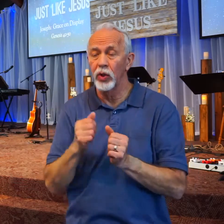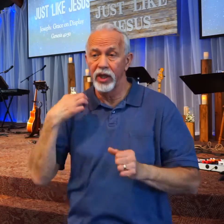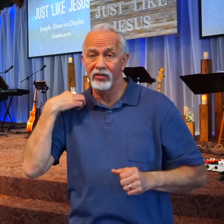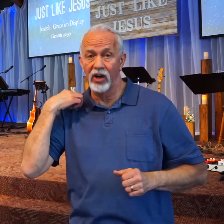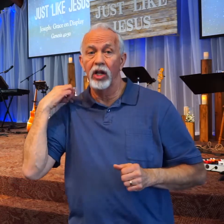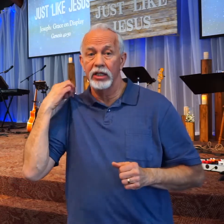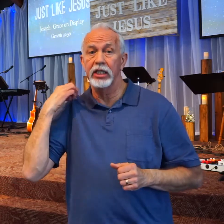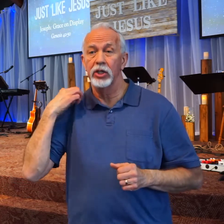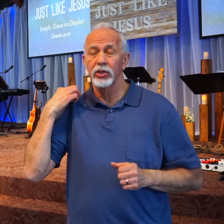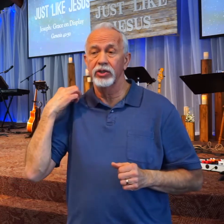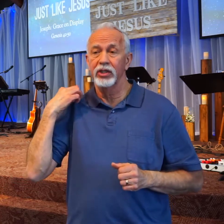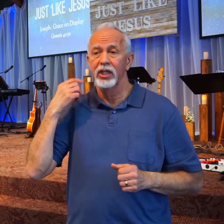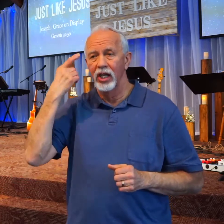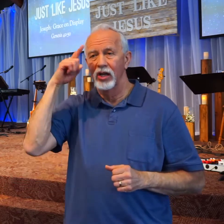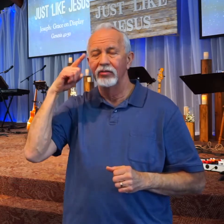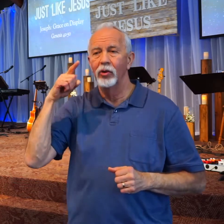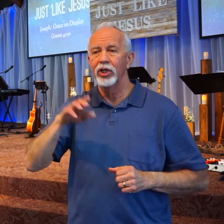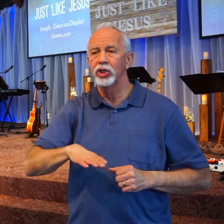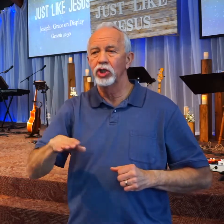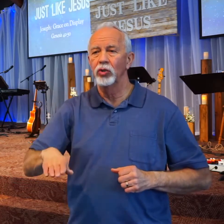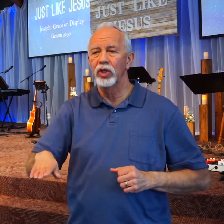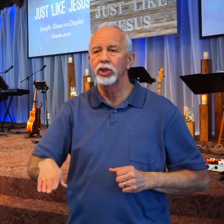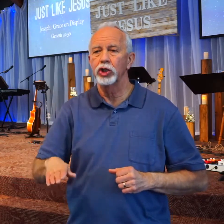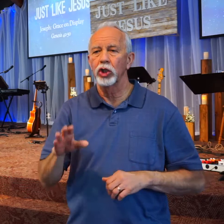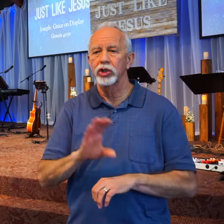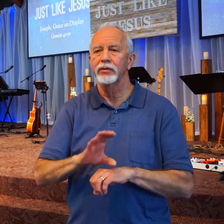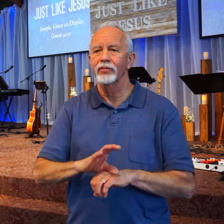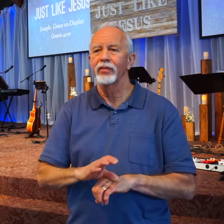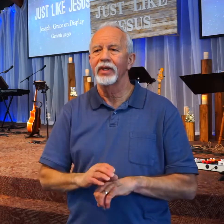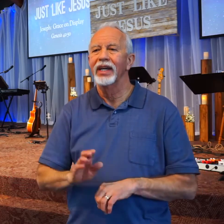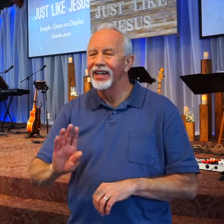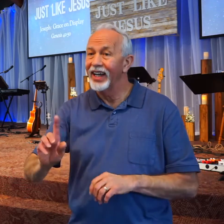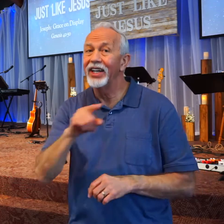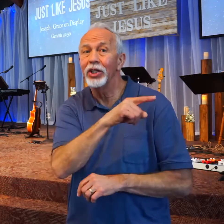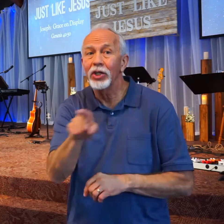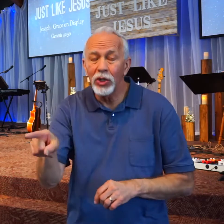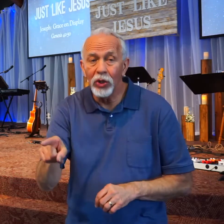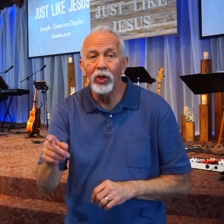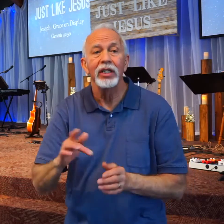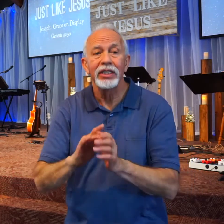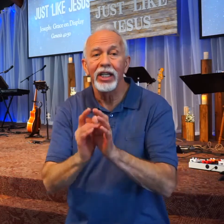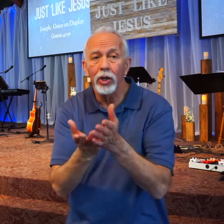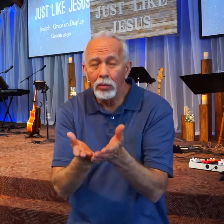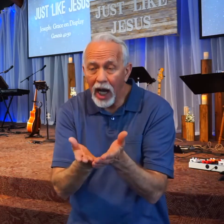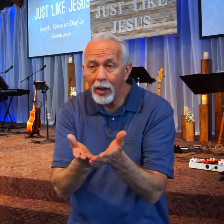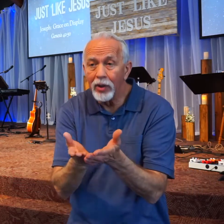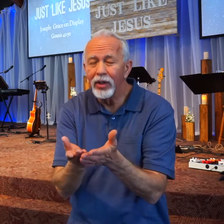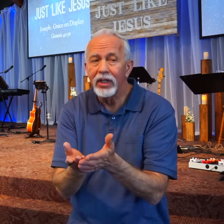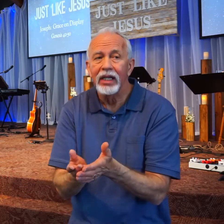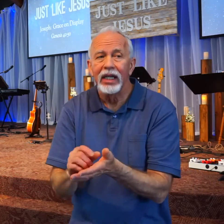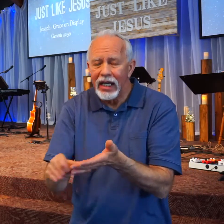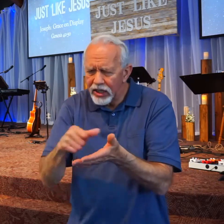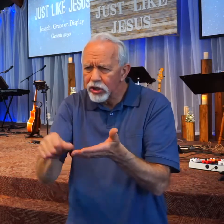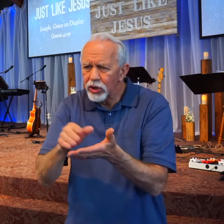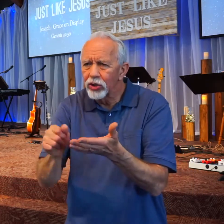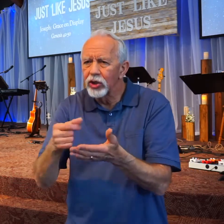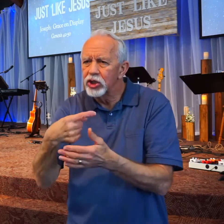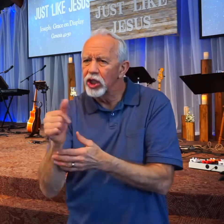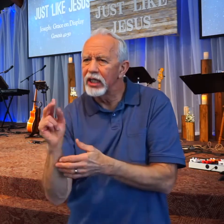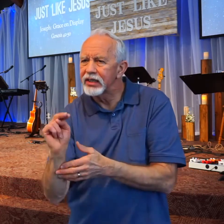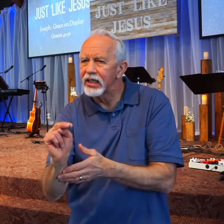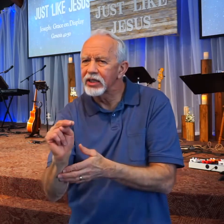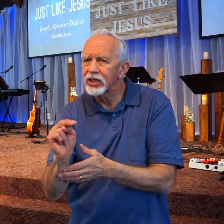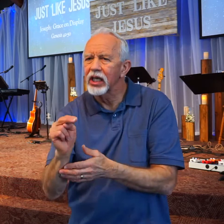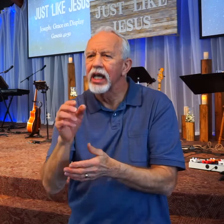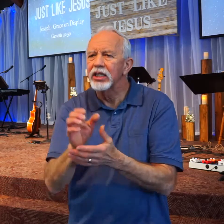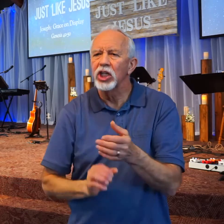back. I want to invite the rest of you to take your Bible in your hands and turn with me this morning to Genesis